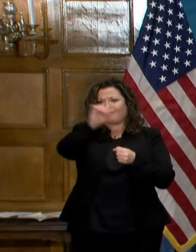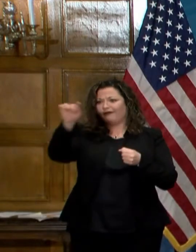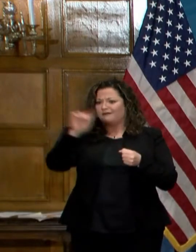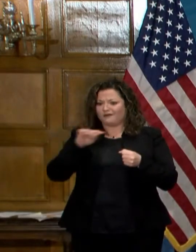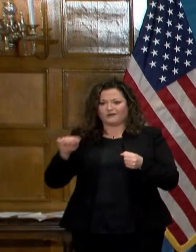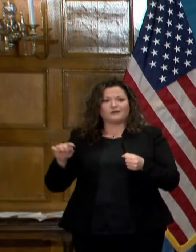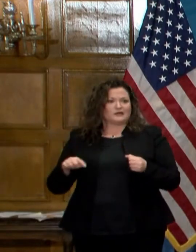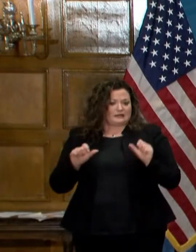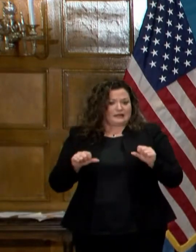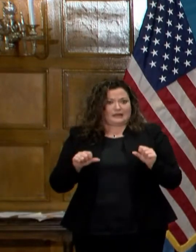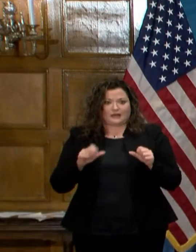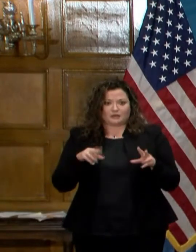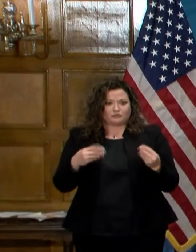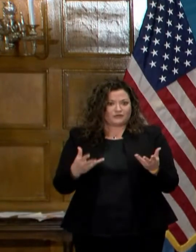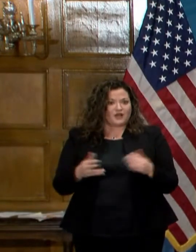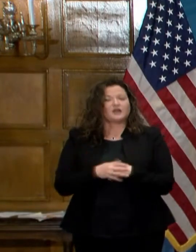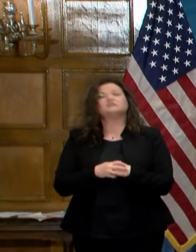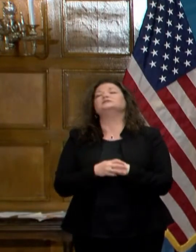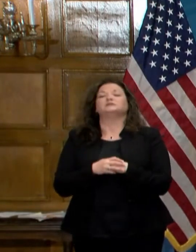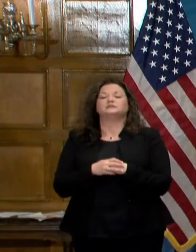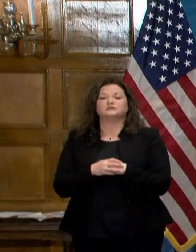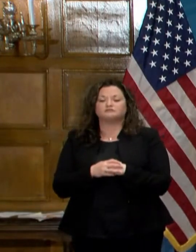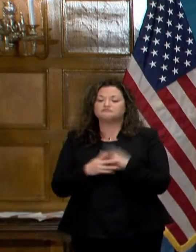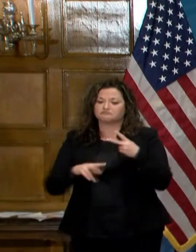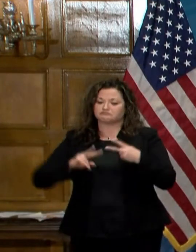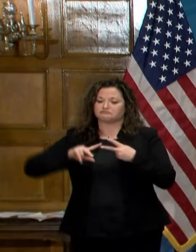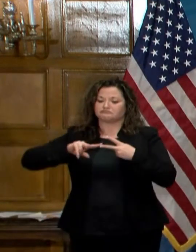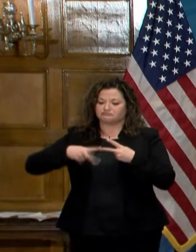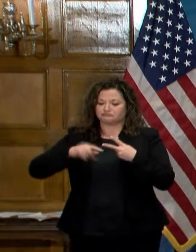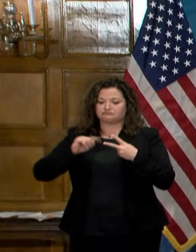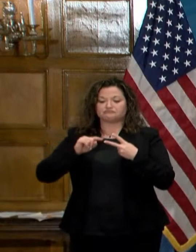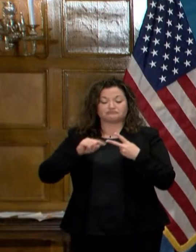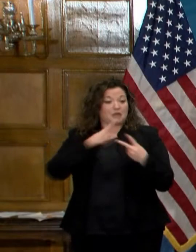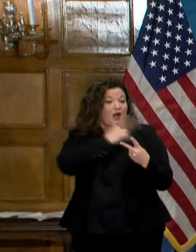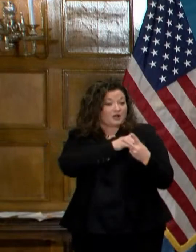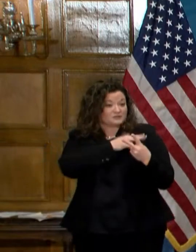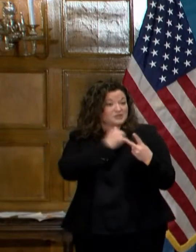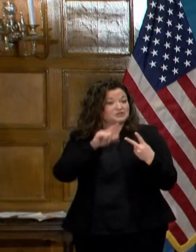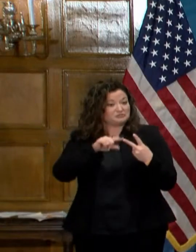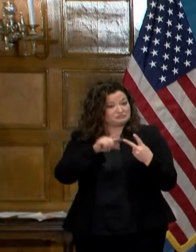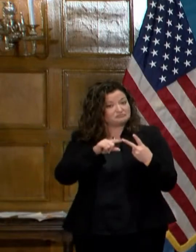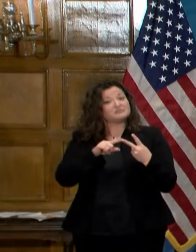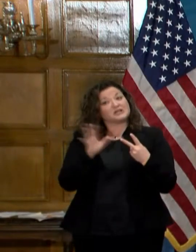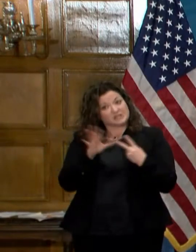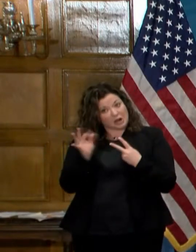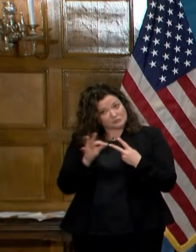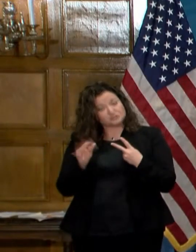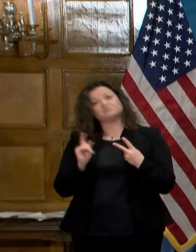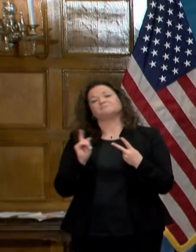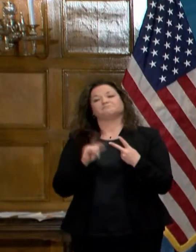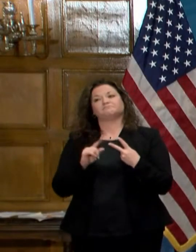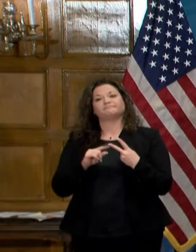can be covered. And then secondly, you have your hospital as an option. And